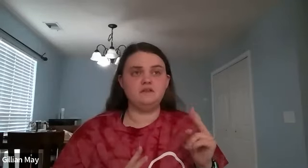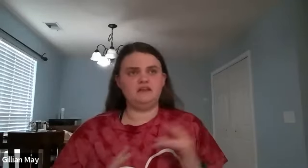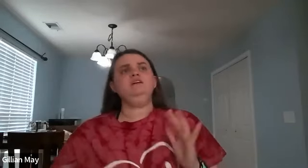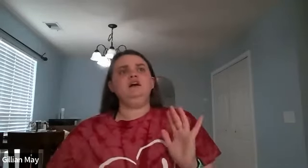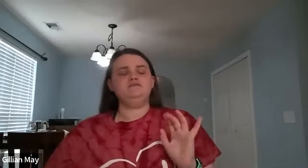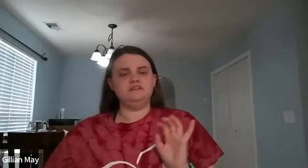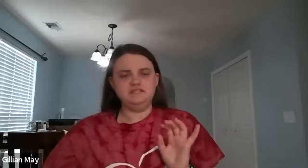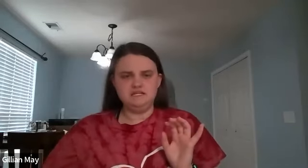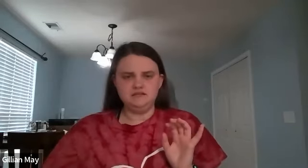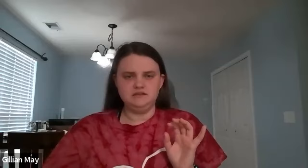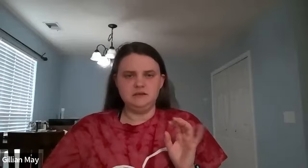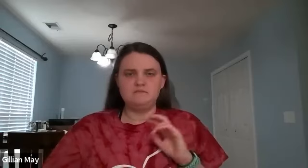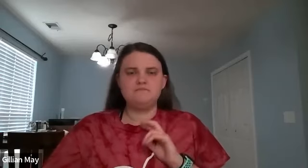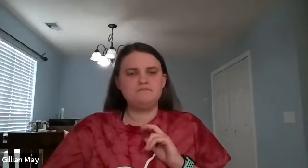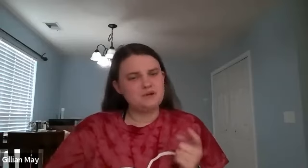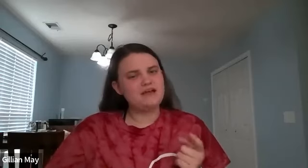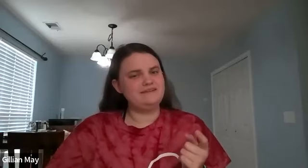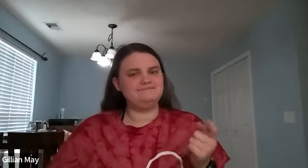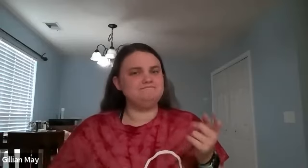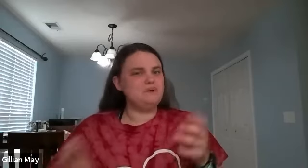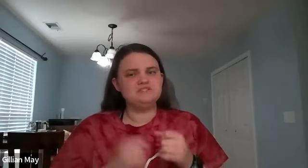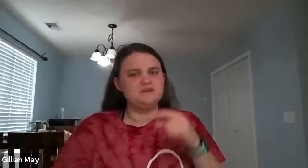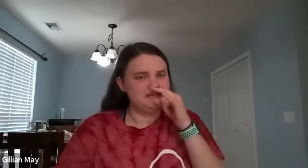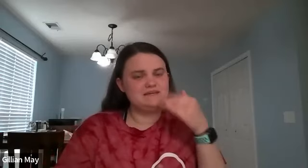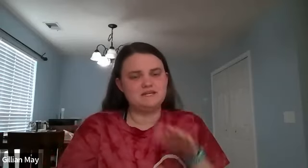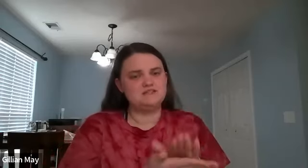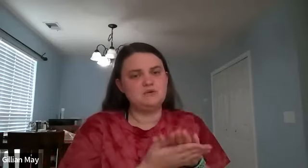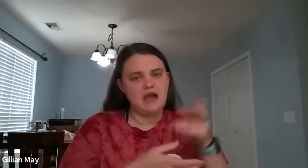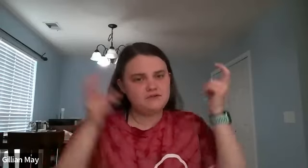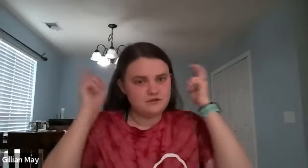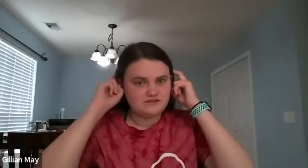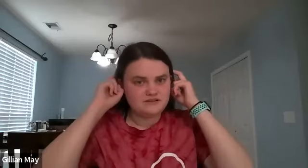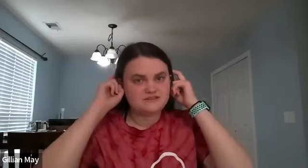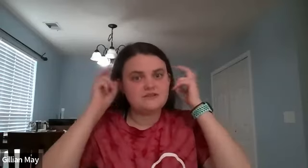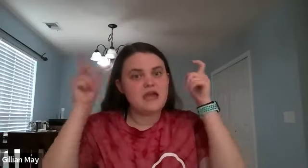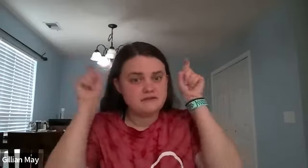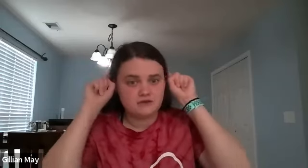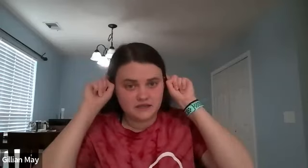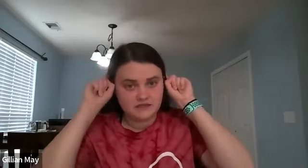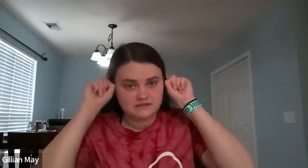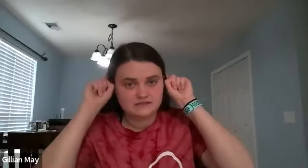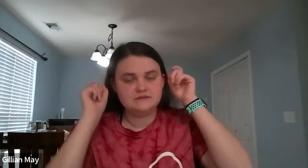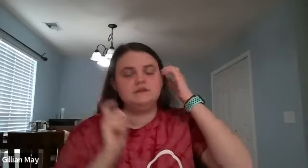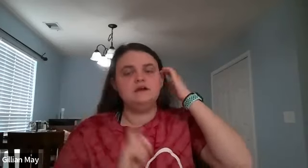like offended, but most of our kids at my school have cochlears or they have hearing aids.